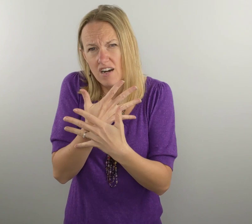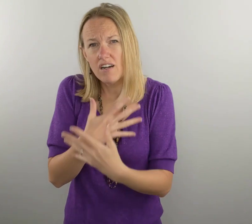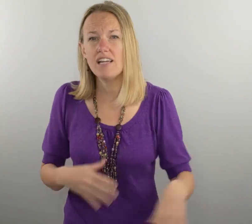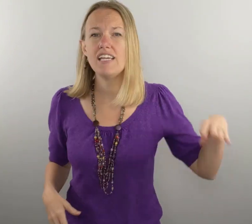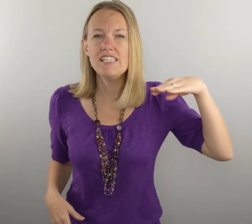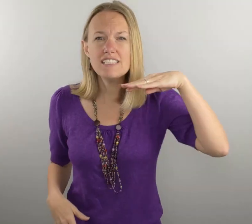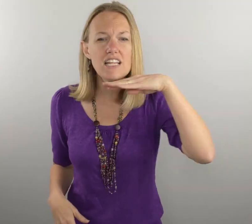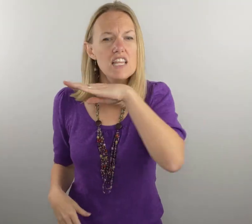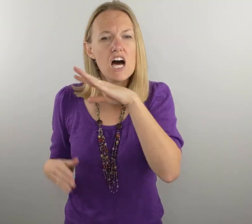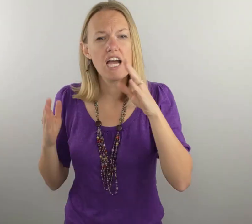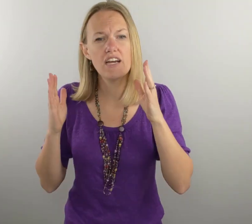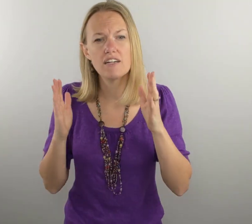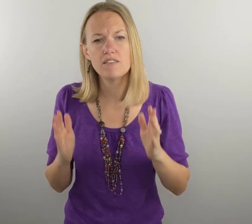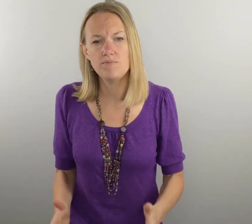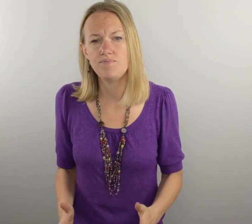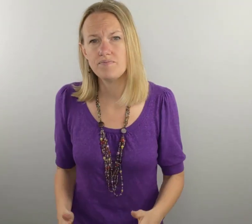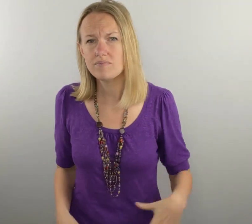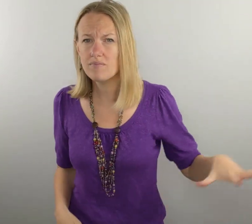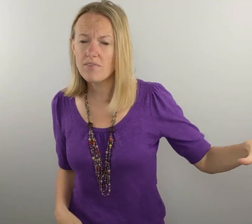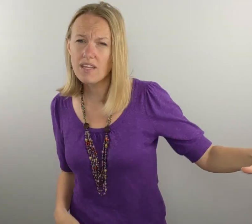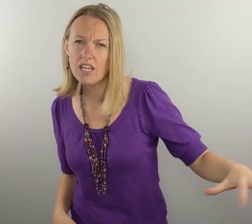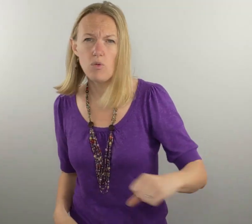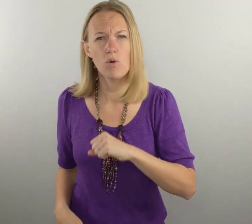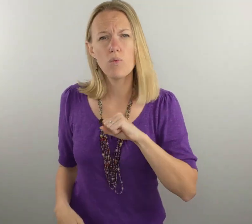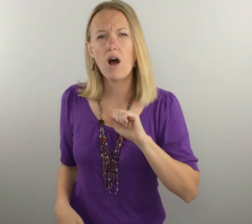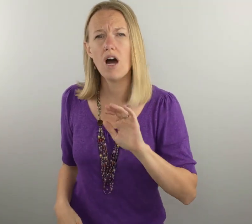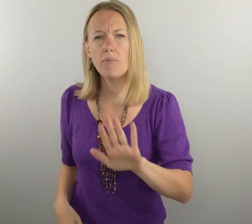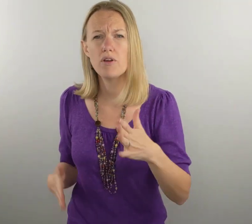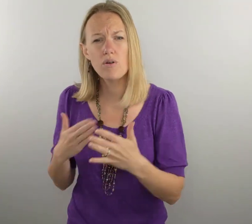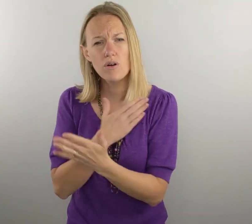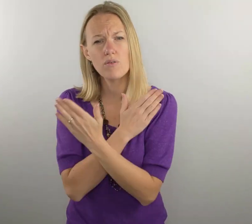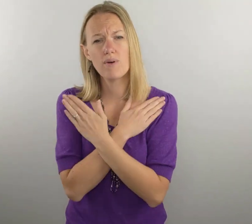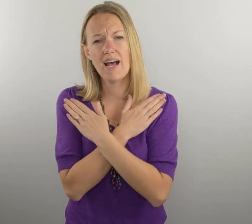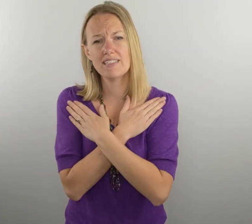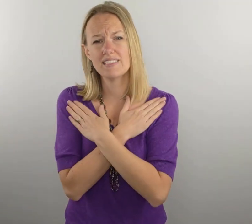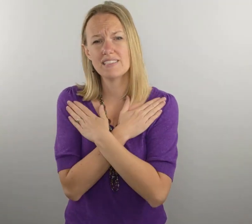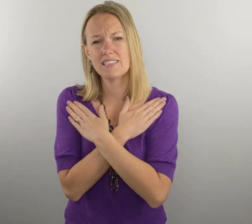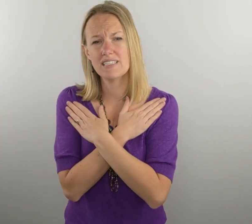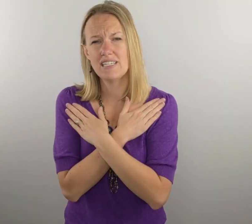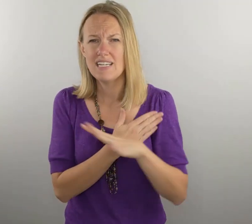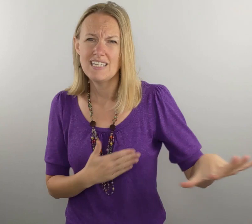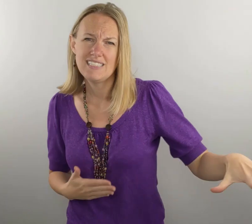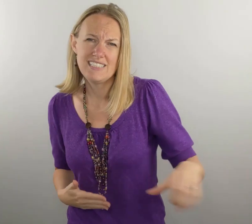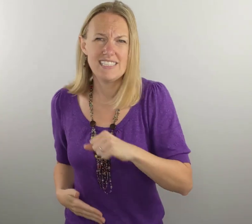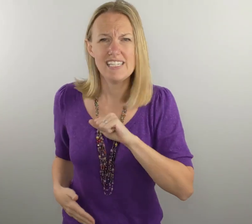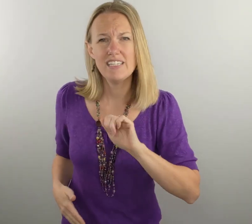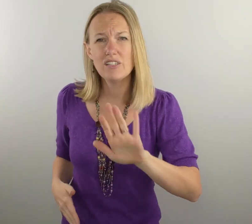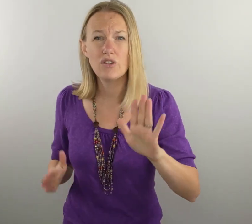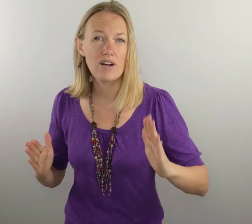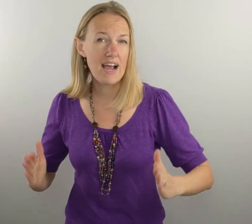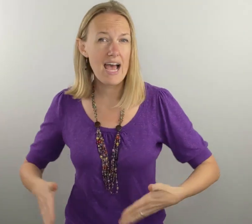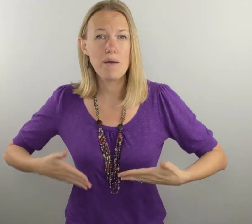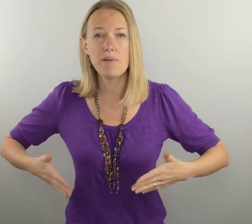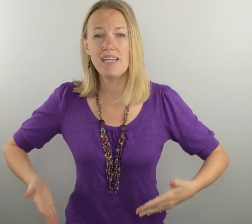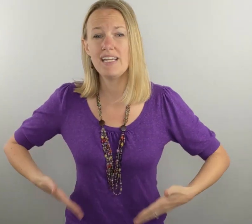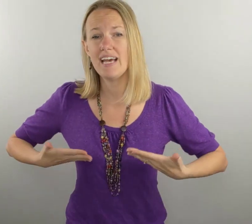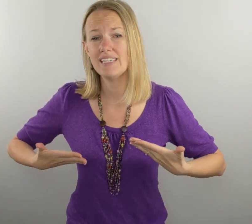Fear is a liar. He will rob your rest, steal your